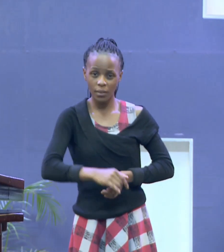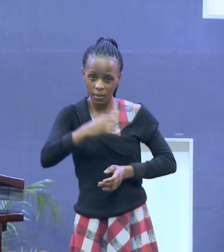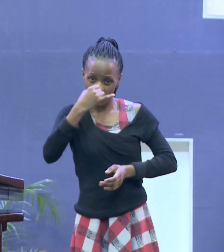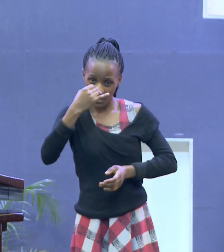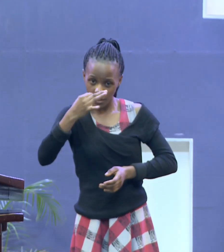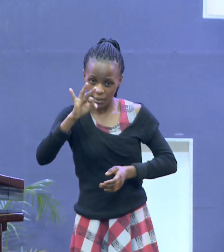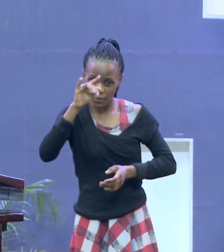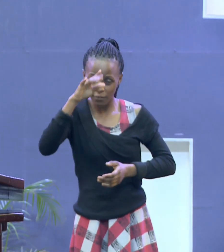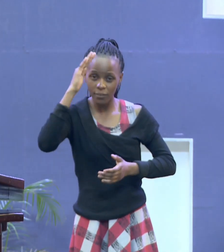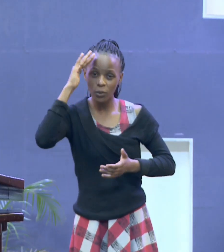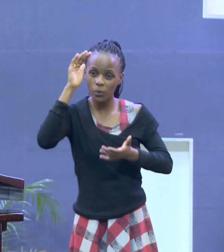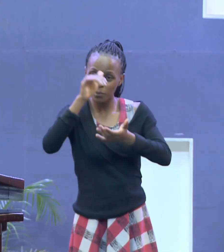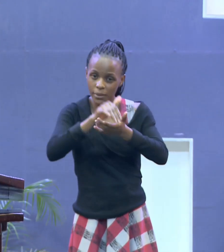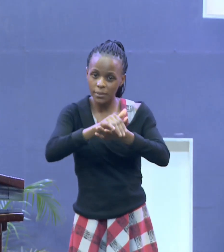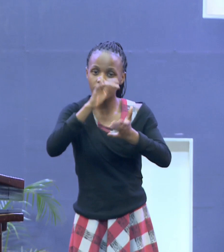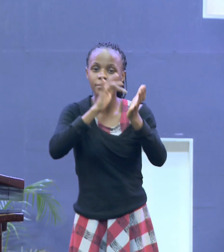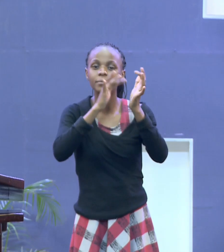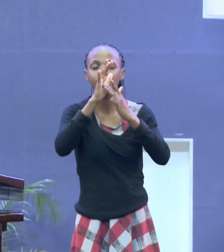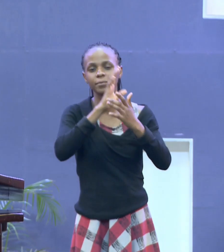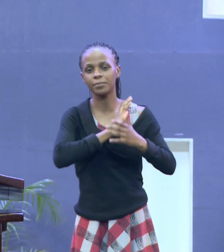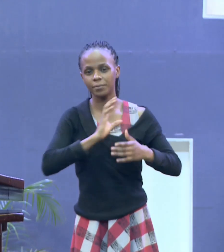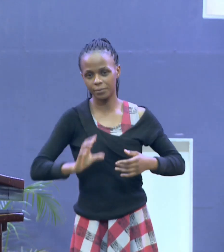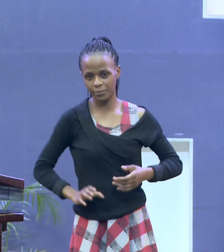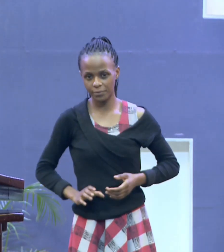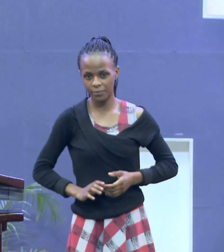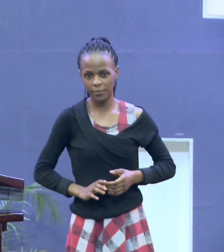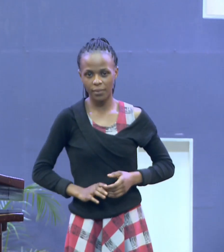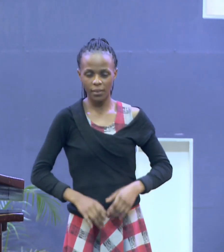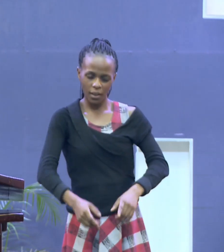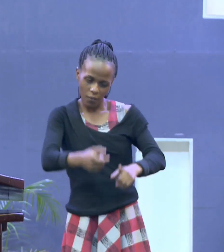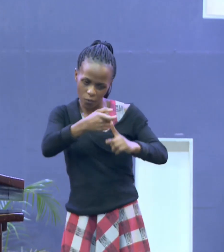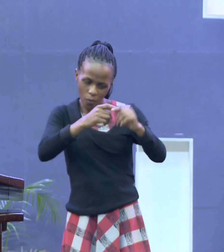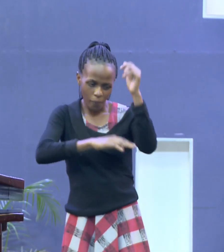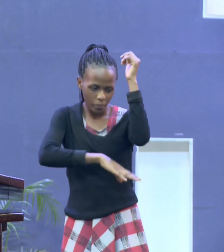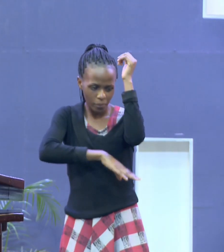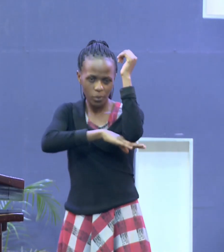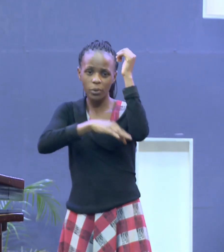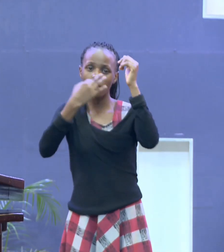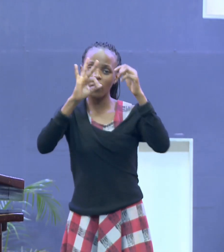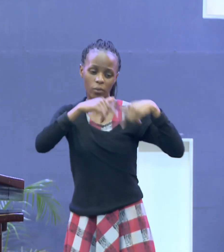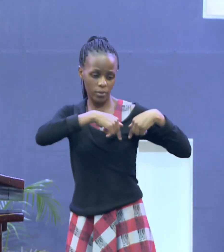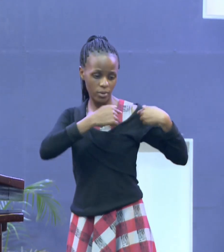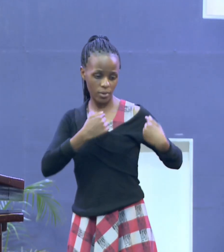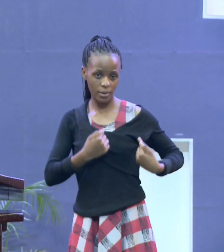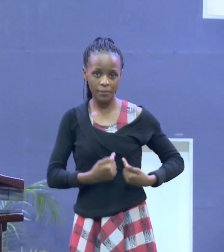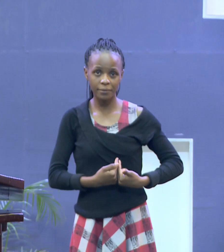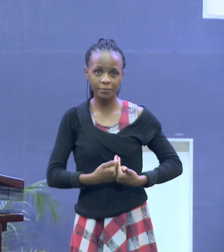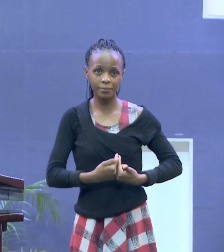Kasitokiriza Yesu Kristo. The moment you accept Jesus Christ. Okuva mu ntobo y'omutima gwo. From the bottom of your